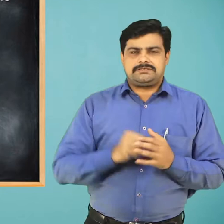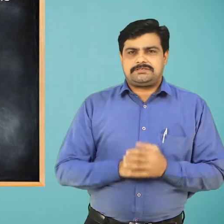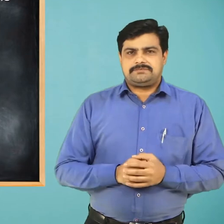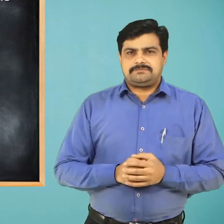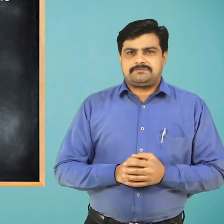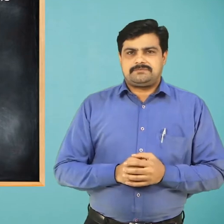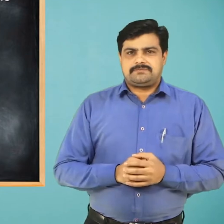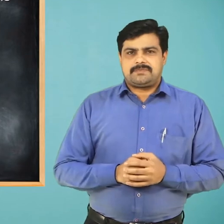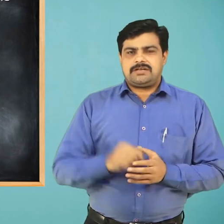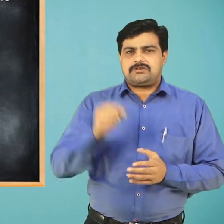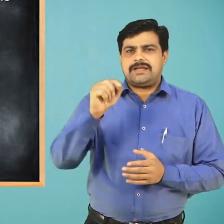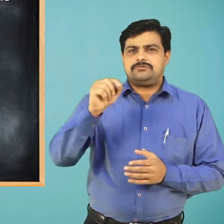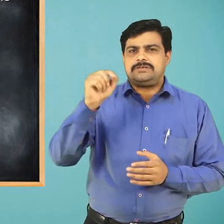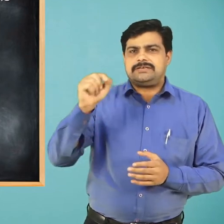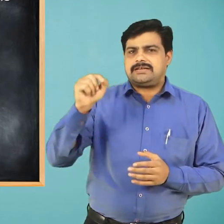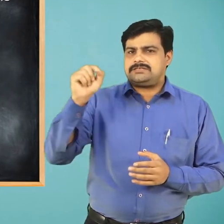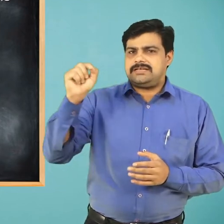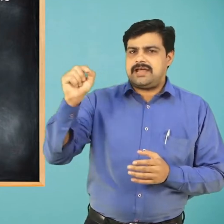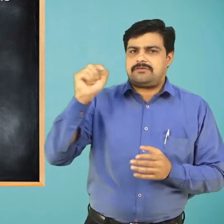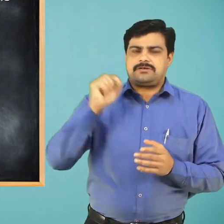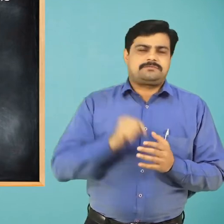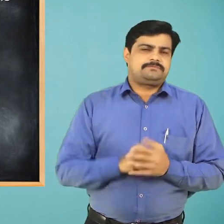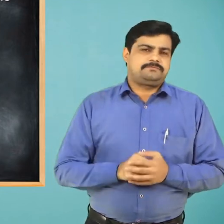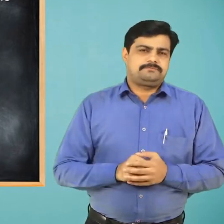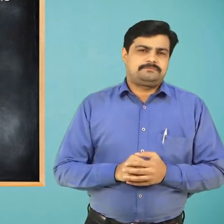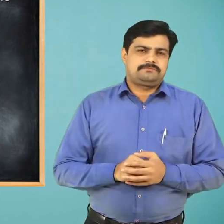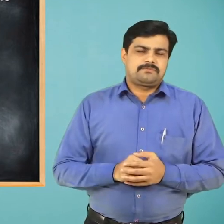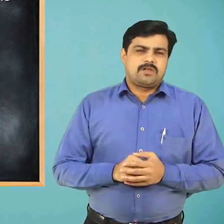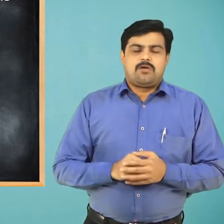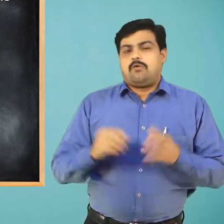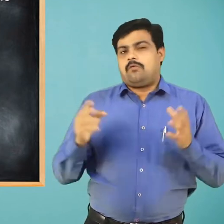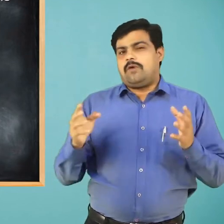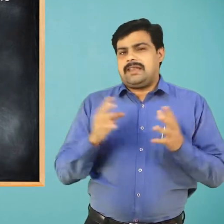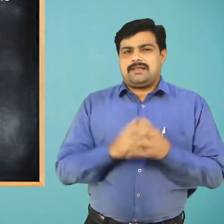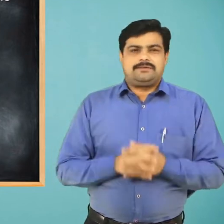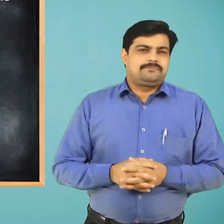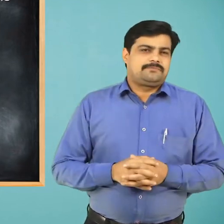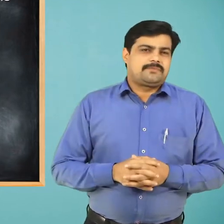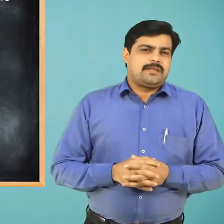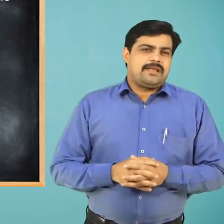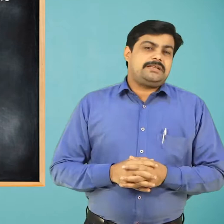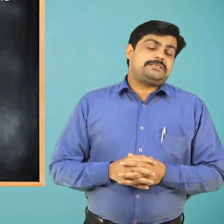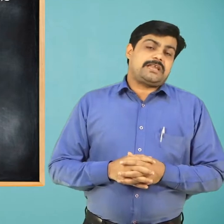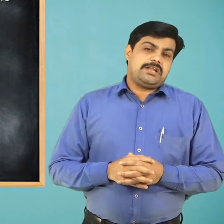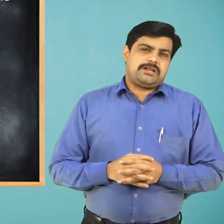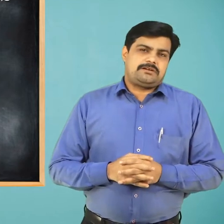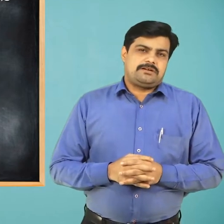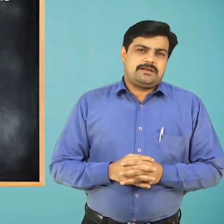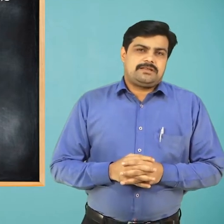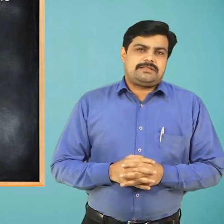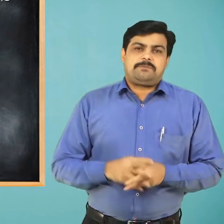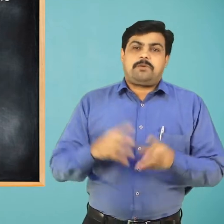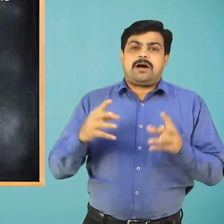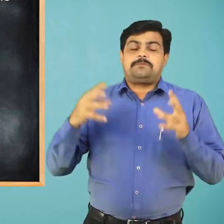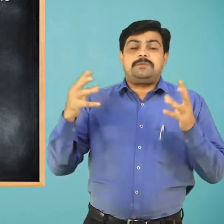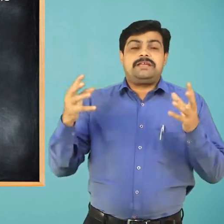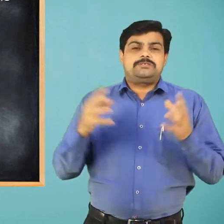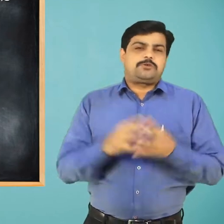sentence and try to detect the error. Well, it is clear that part B is